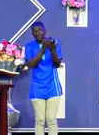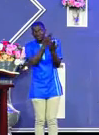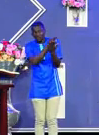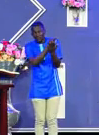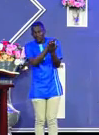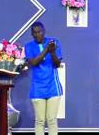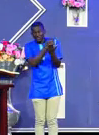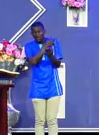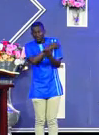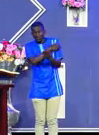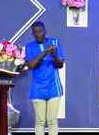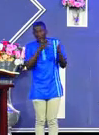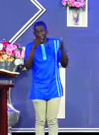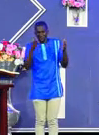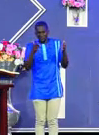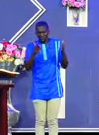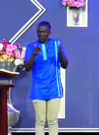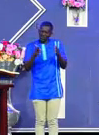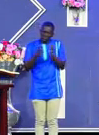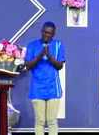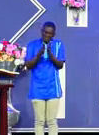can break the testimony in